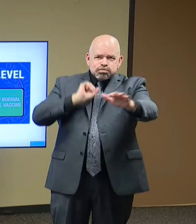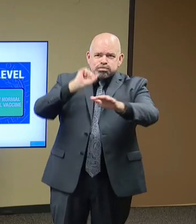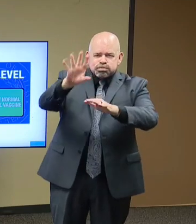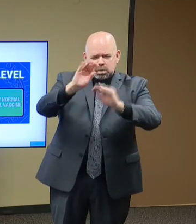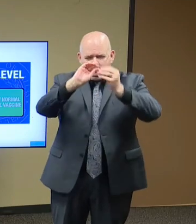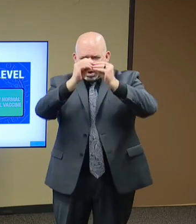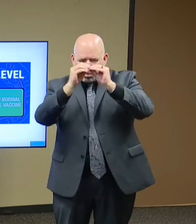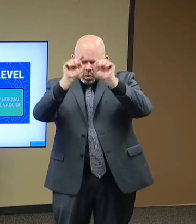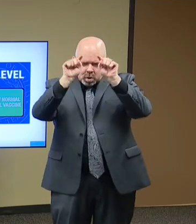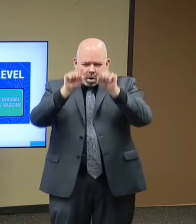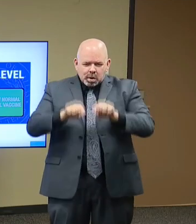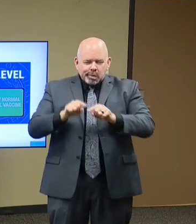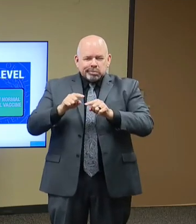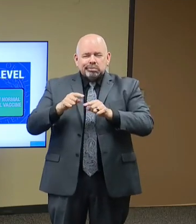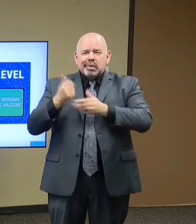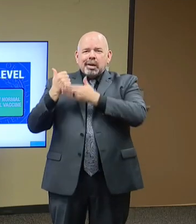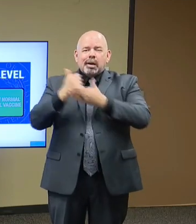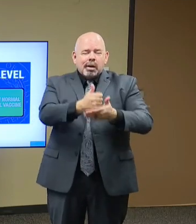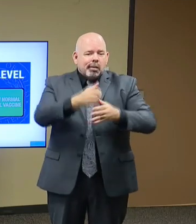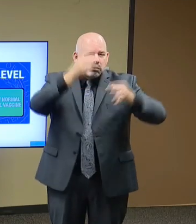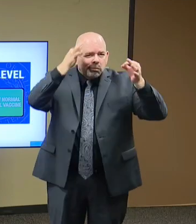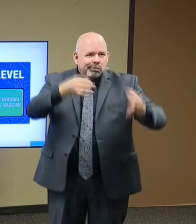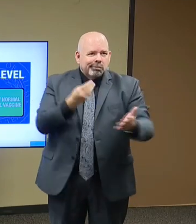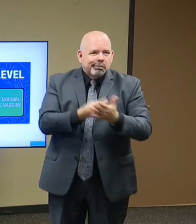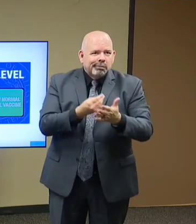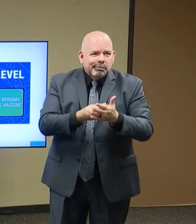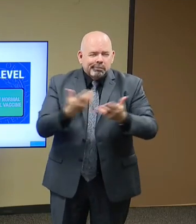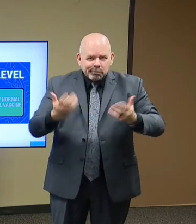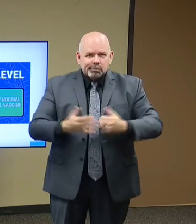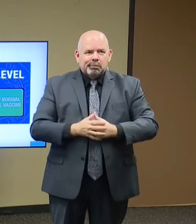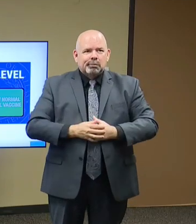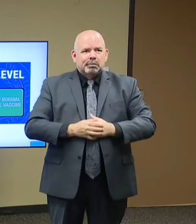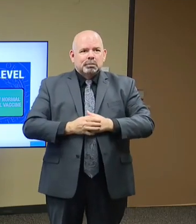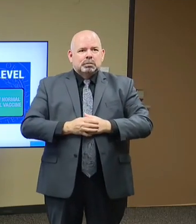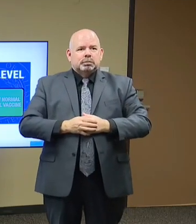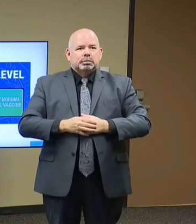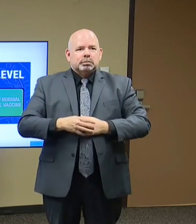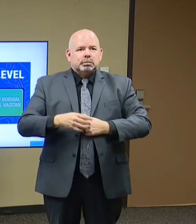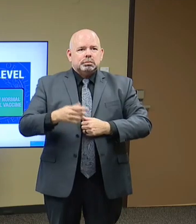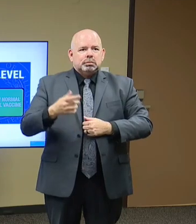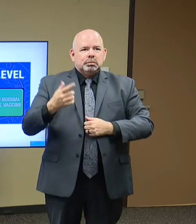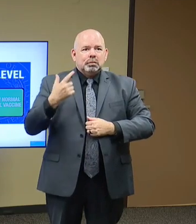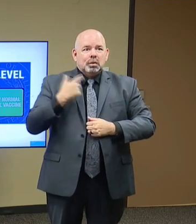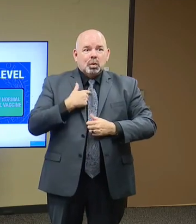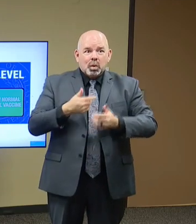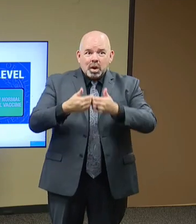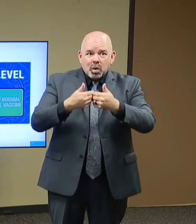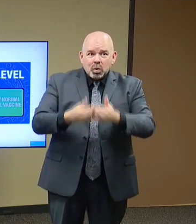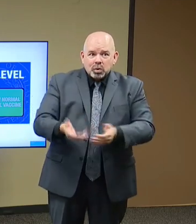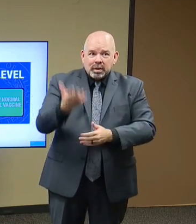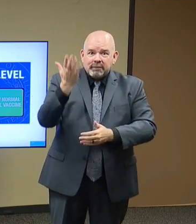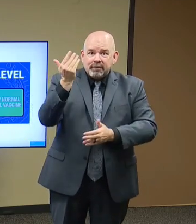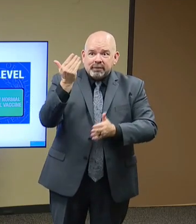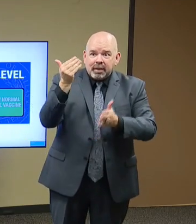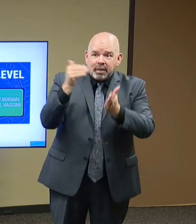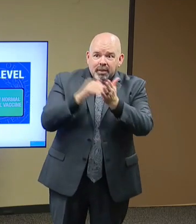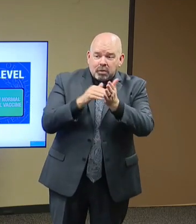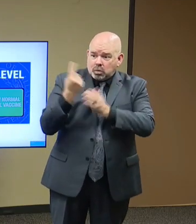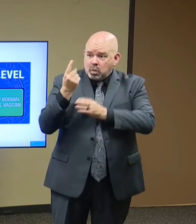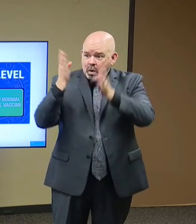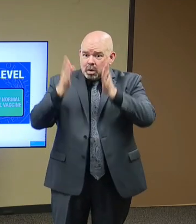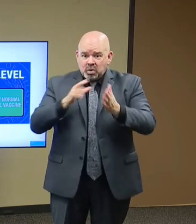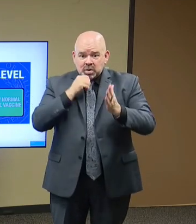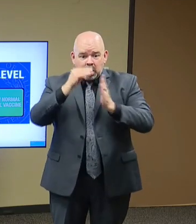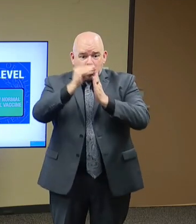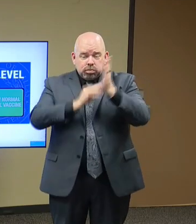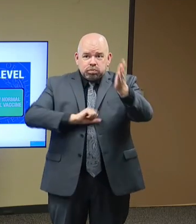we miss, we're out $15,000 in government monies for our